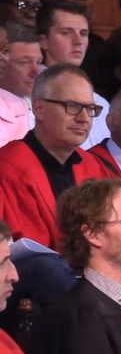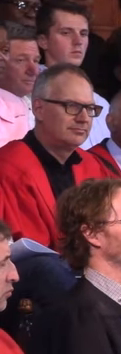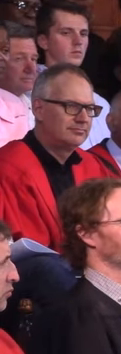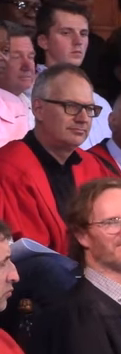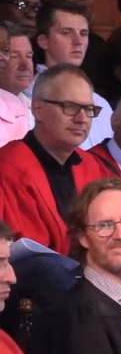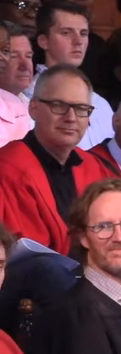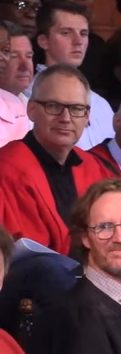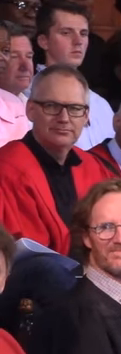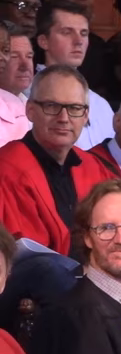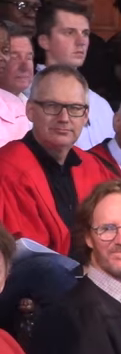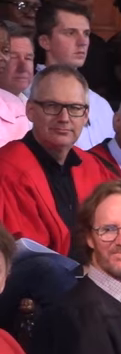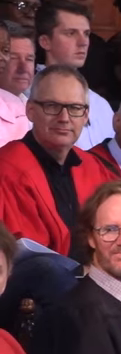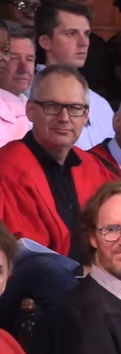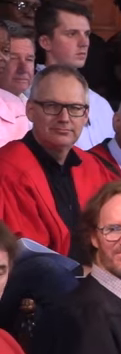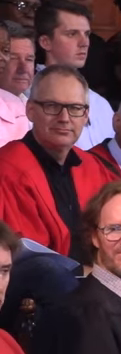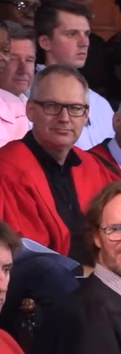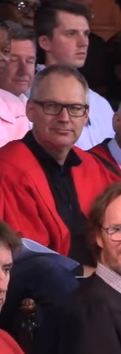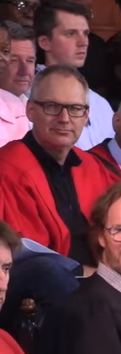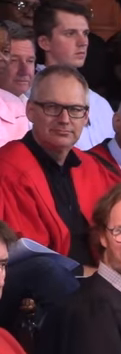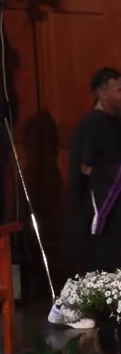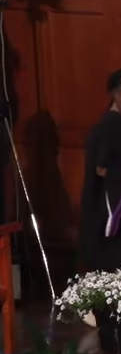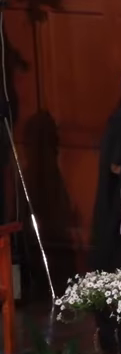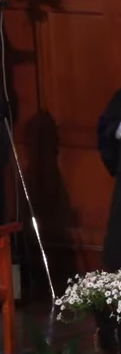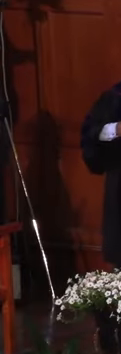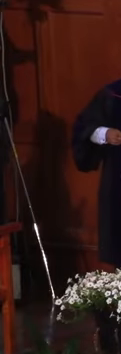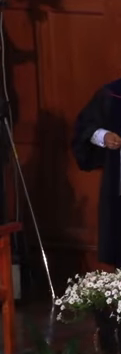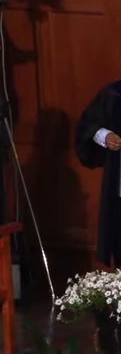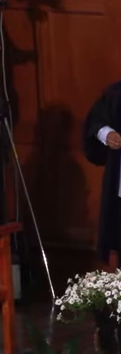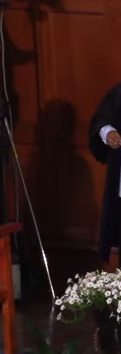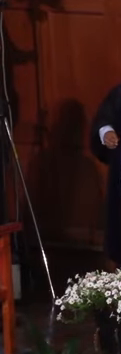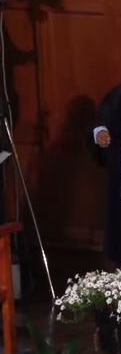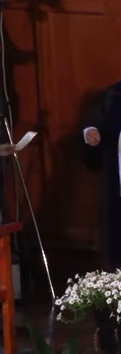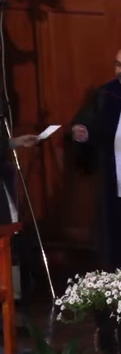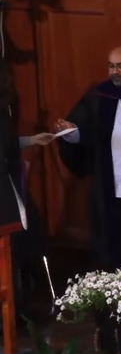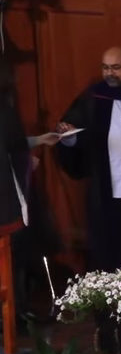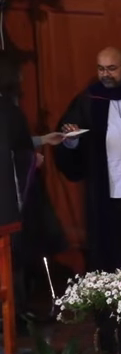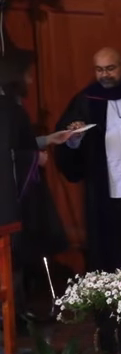For the degree of Bachelor of Science Honours, Tumisho Gabanangata.